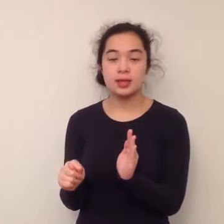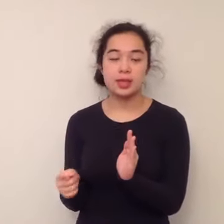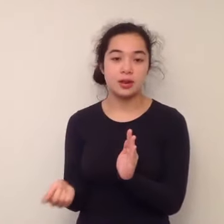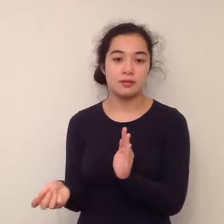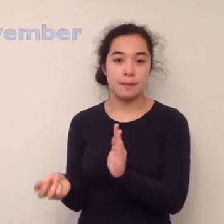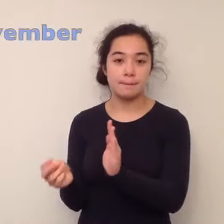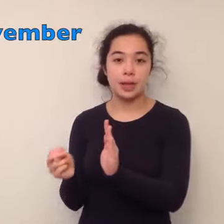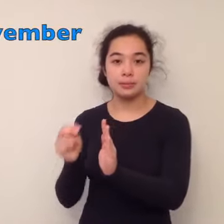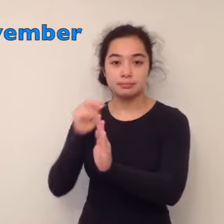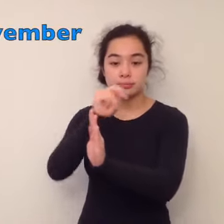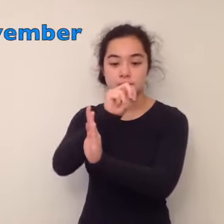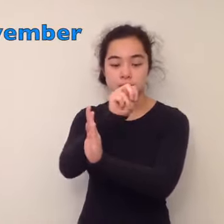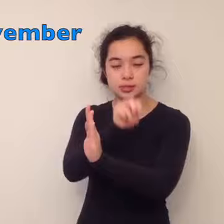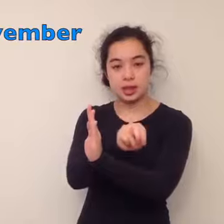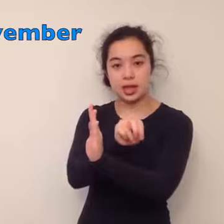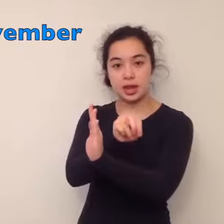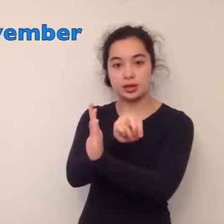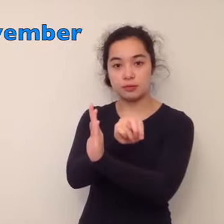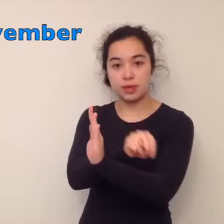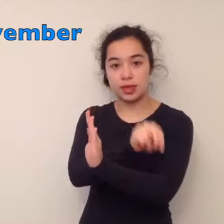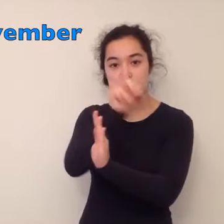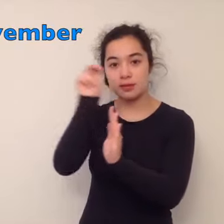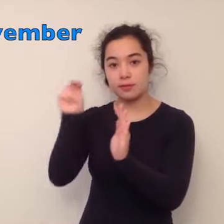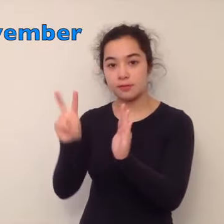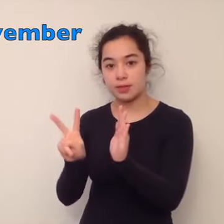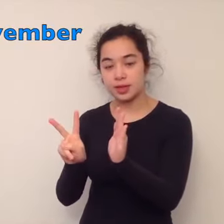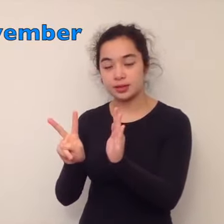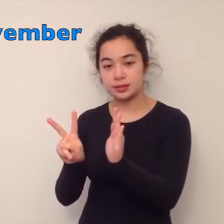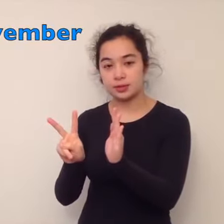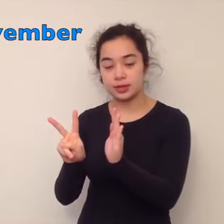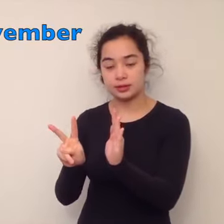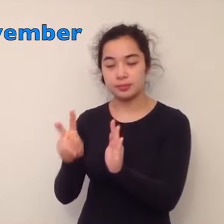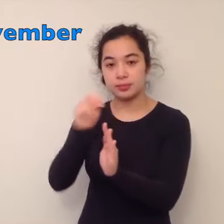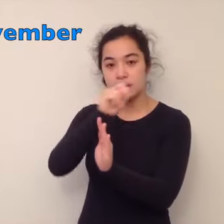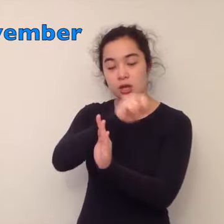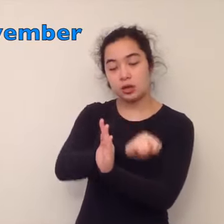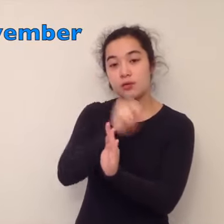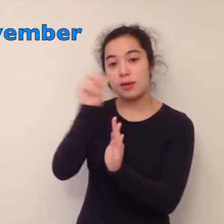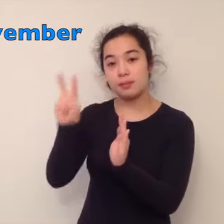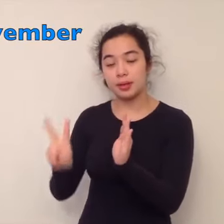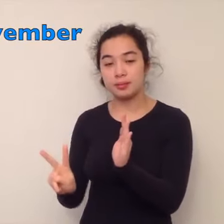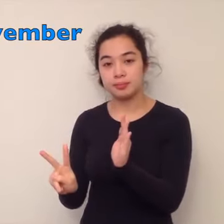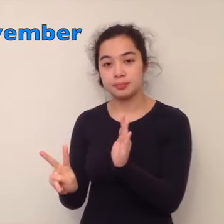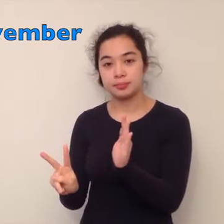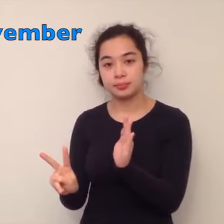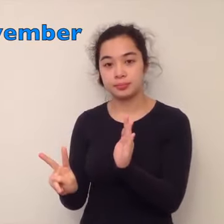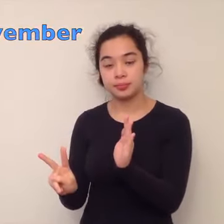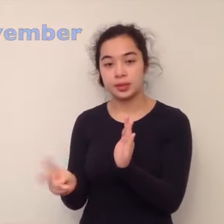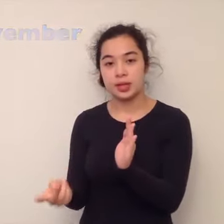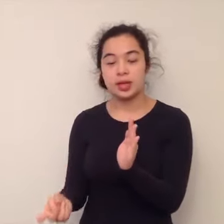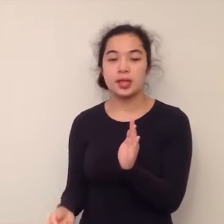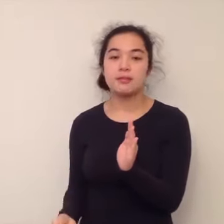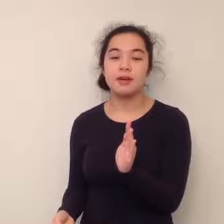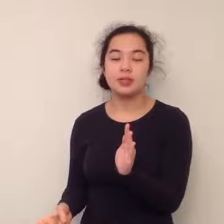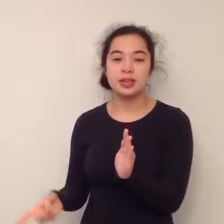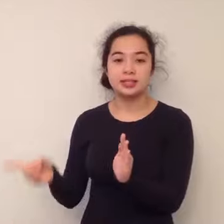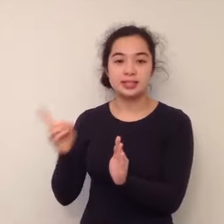Then November, N hand over here, V hand over here. November. And then finally